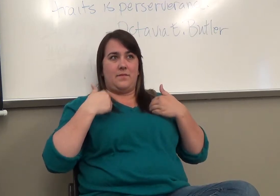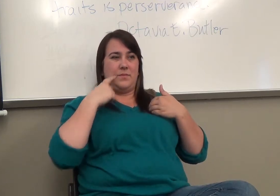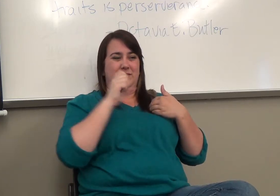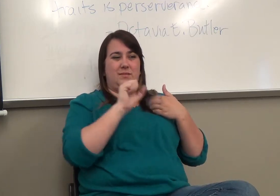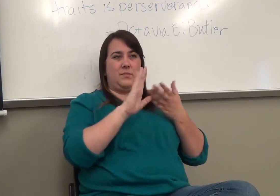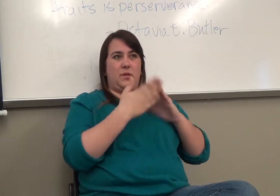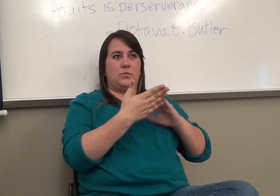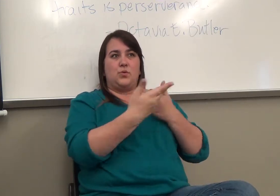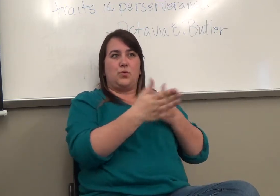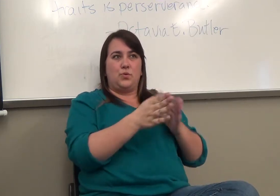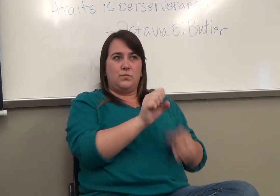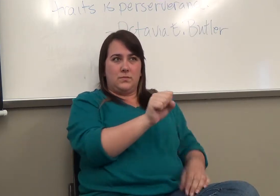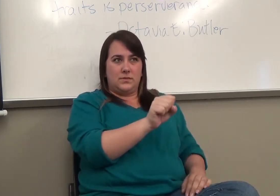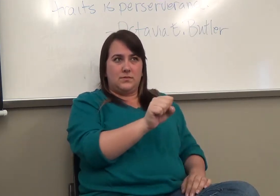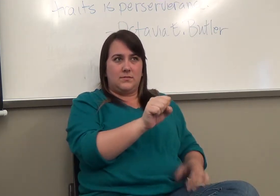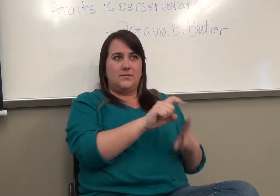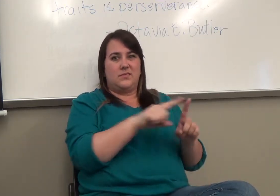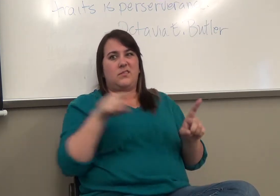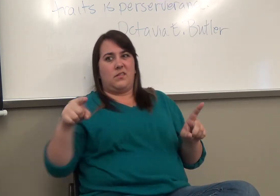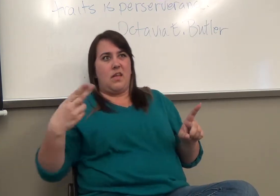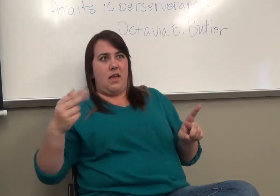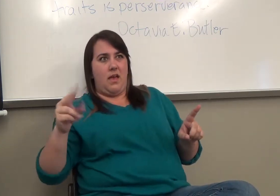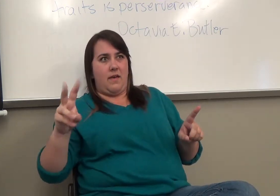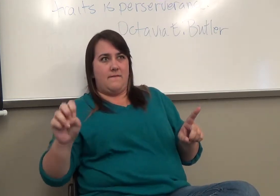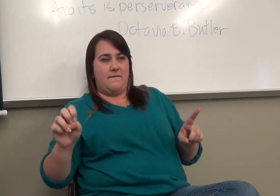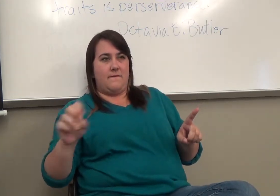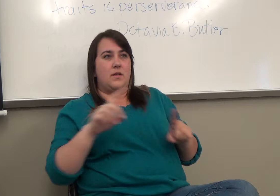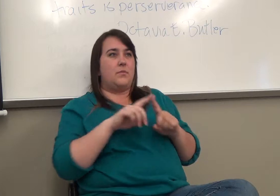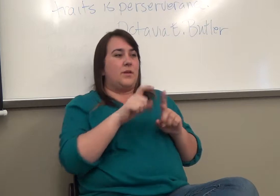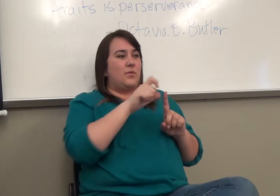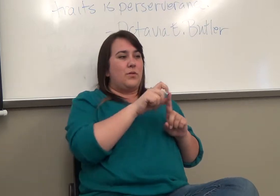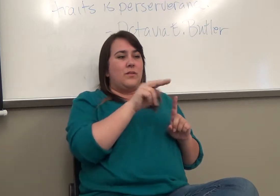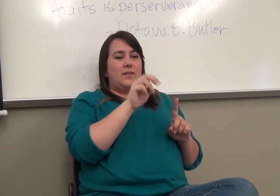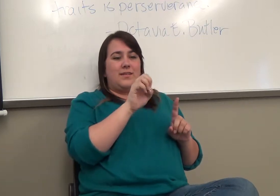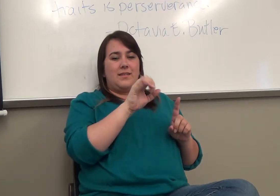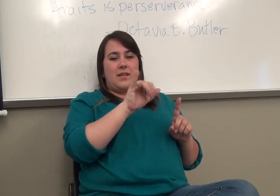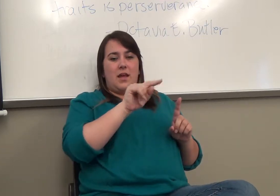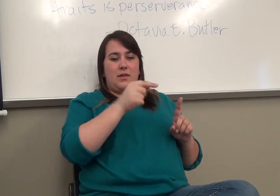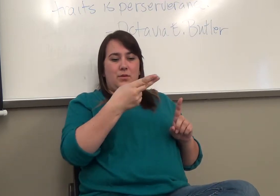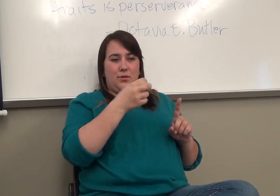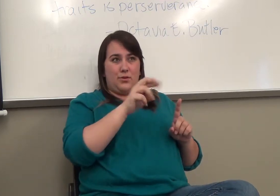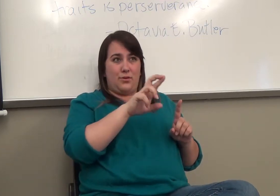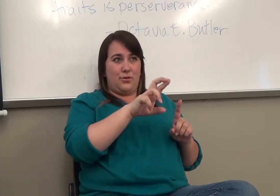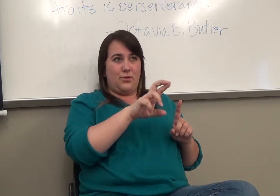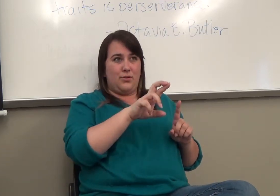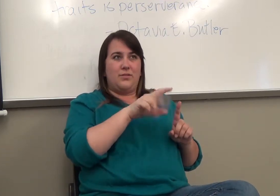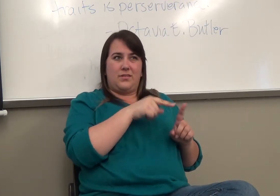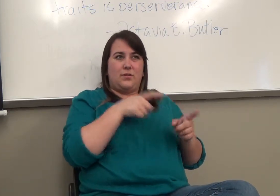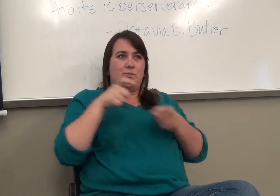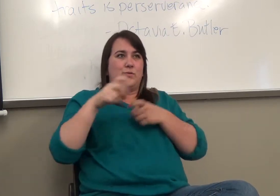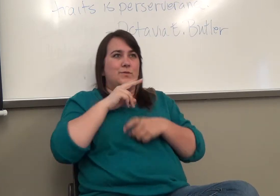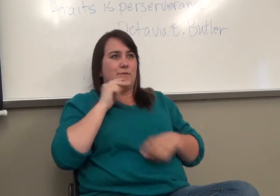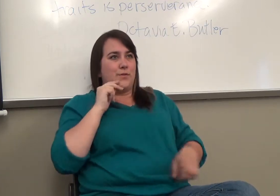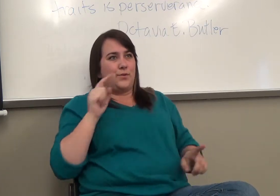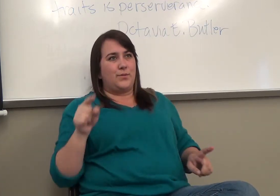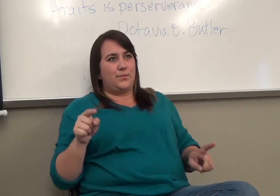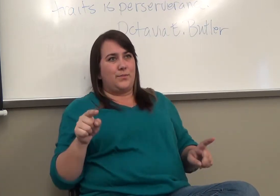this is, these are controlling the subject and verb for the sentence. And here